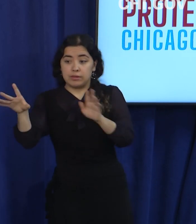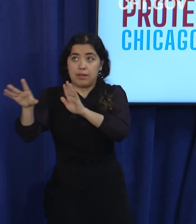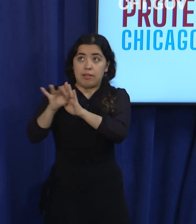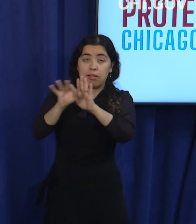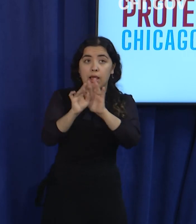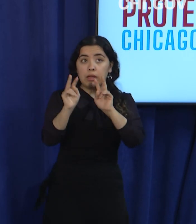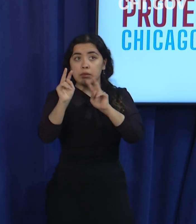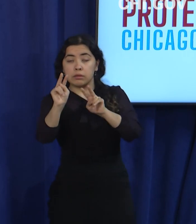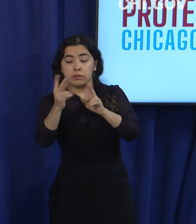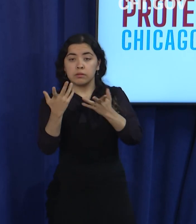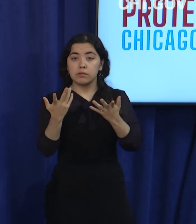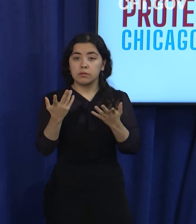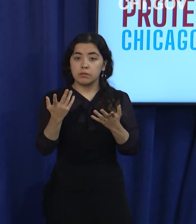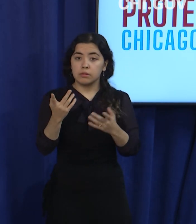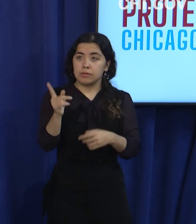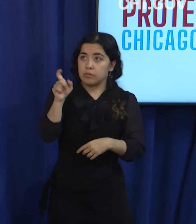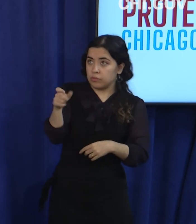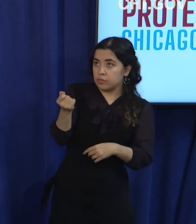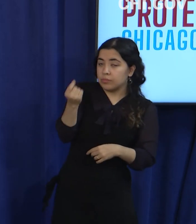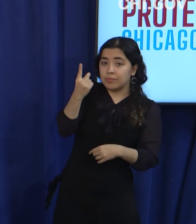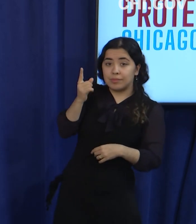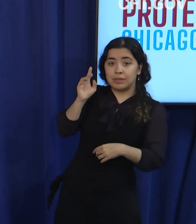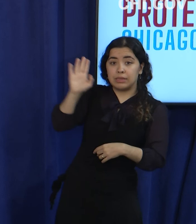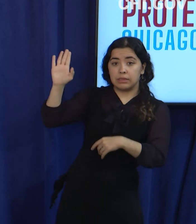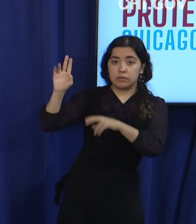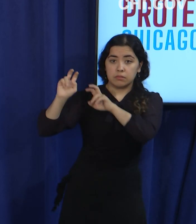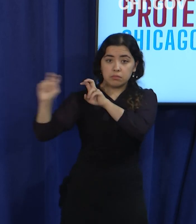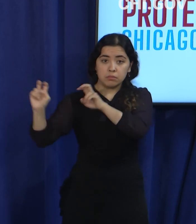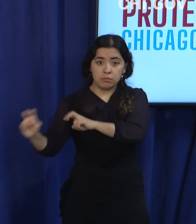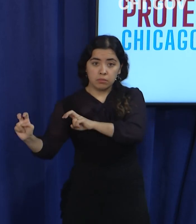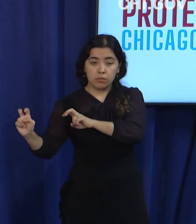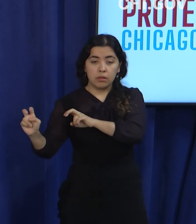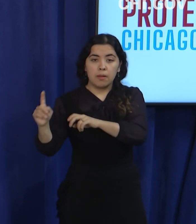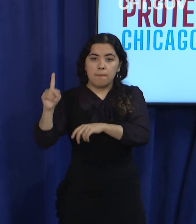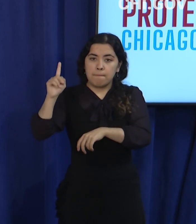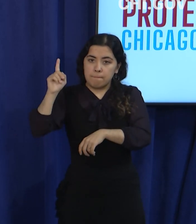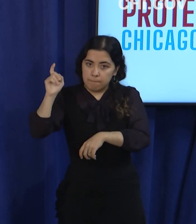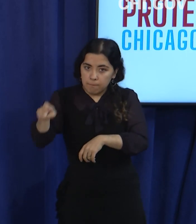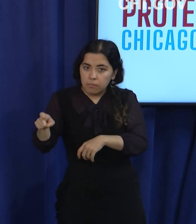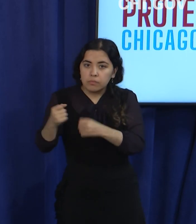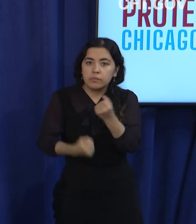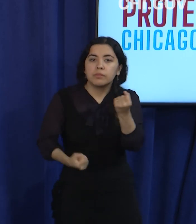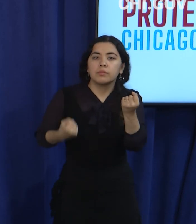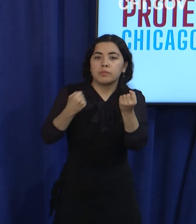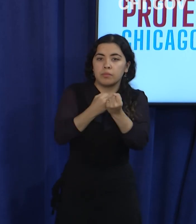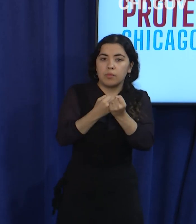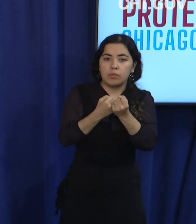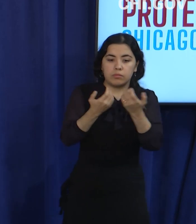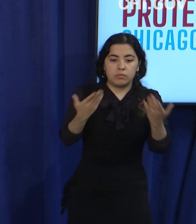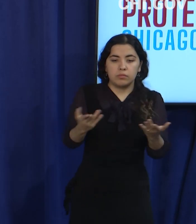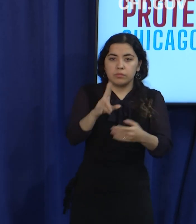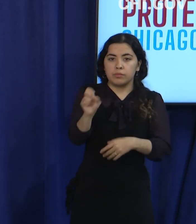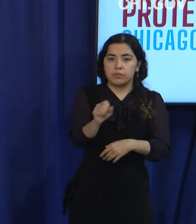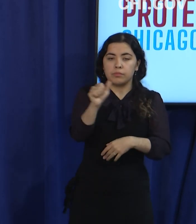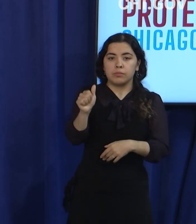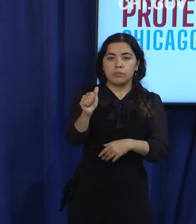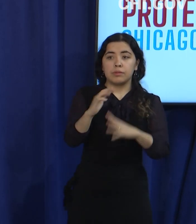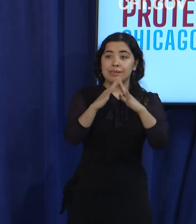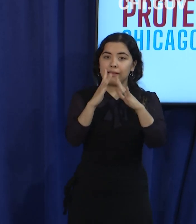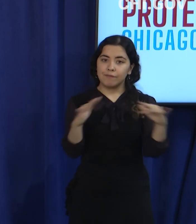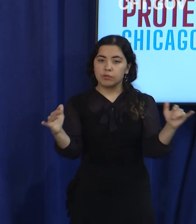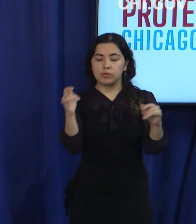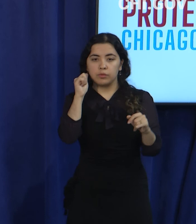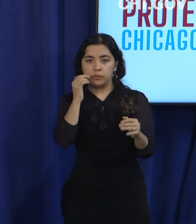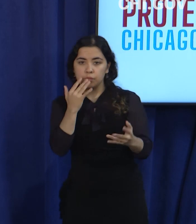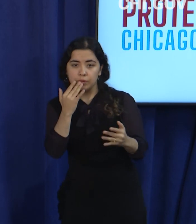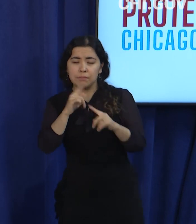reflect the diversity of our country, both in terms of race and ethnicity, but also in terms of diversity of views